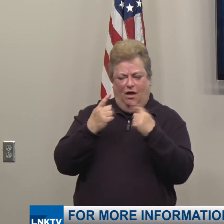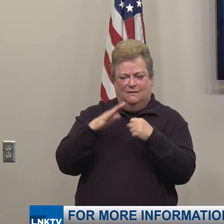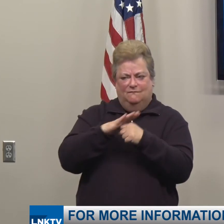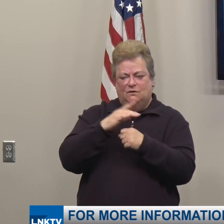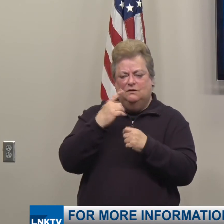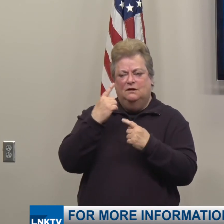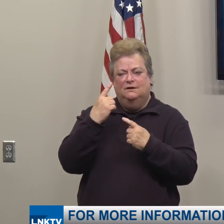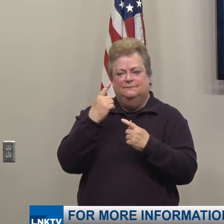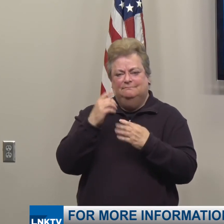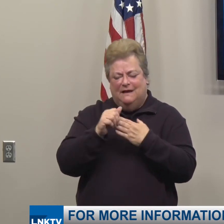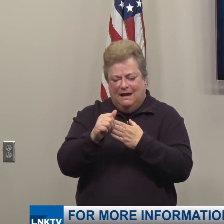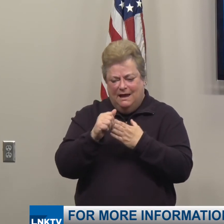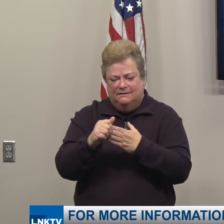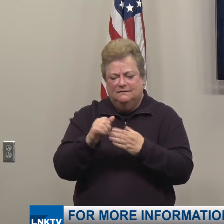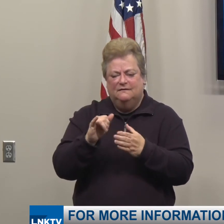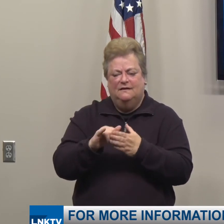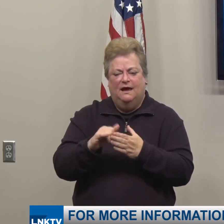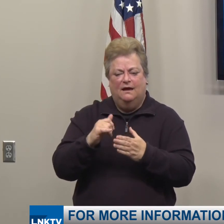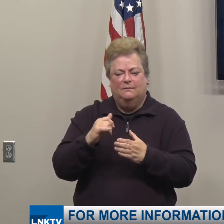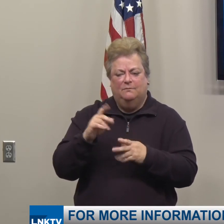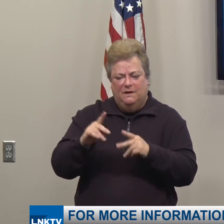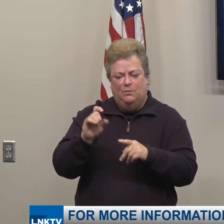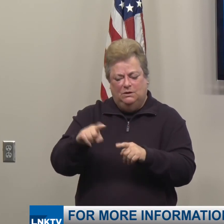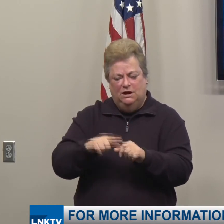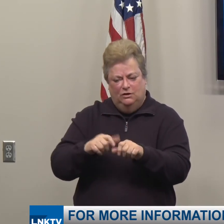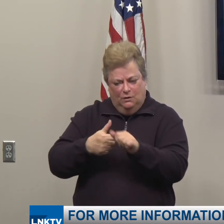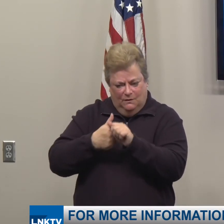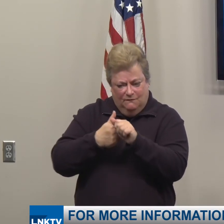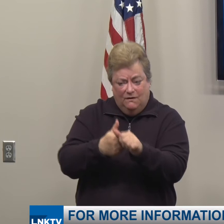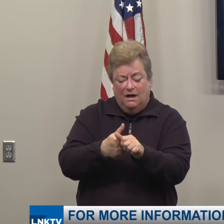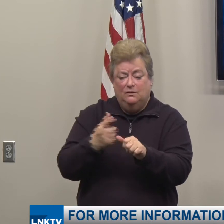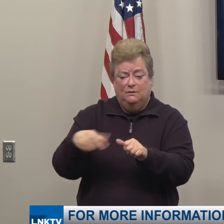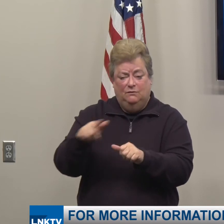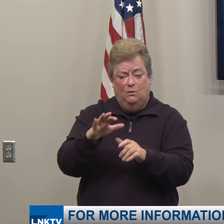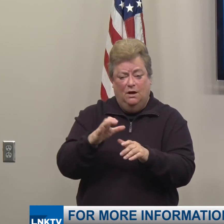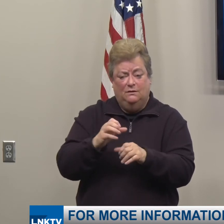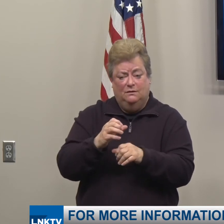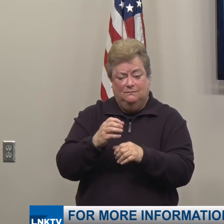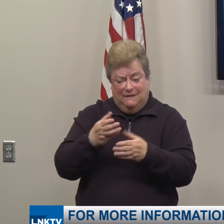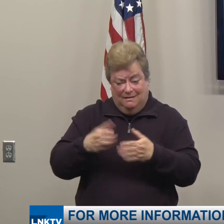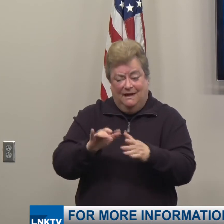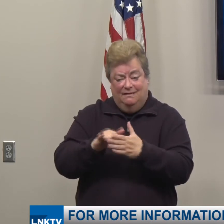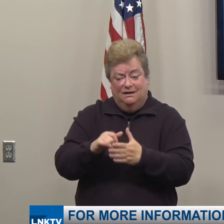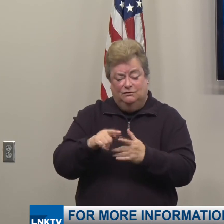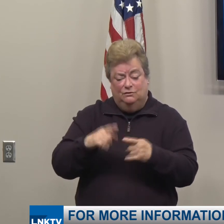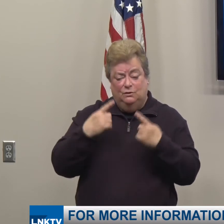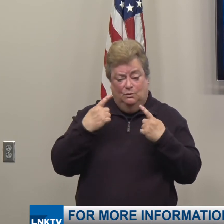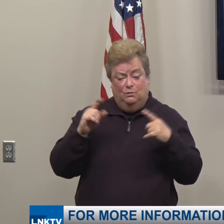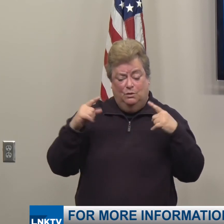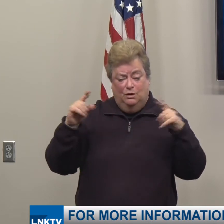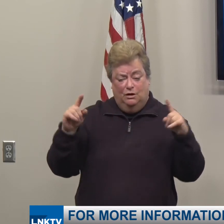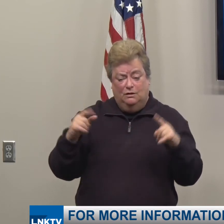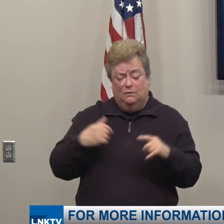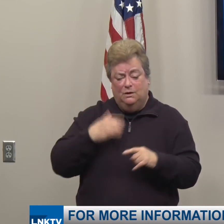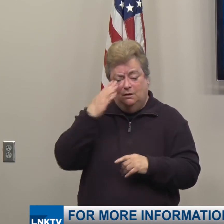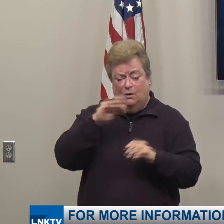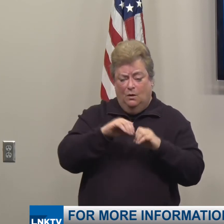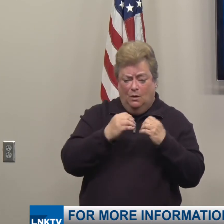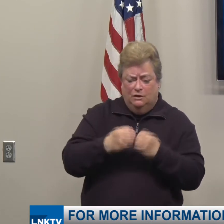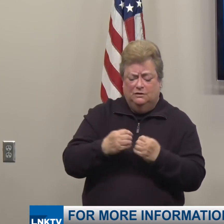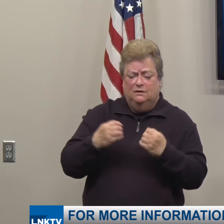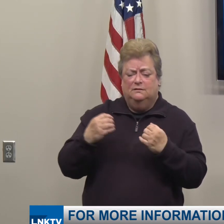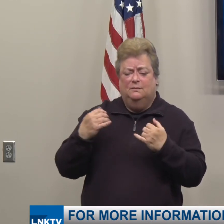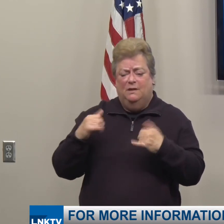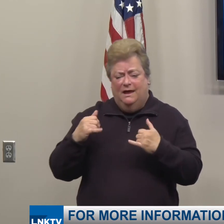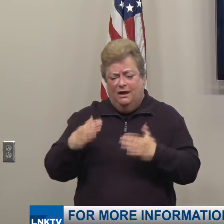to be provided and adhered to by everyone who wants to make this work. We know that organizations and coaches and